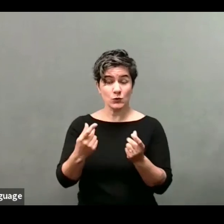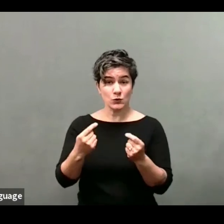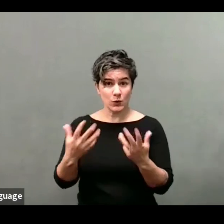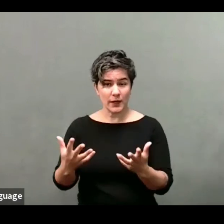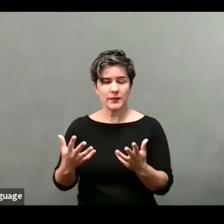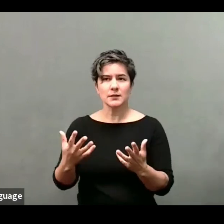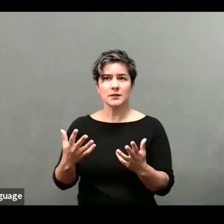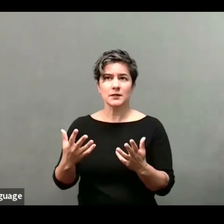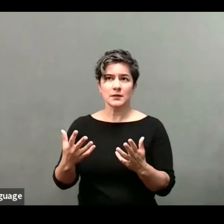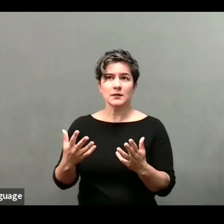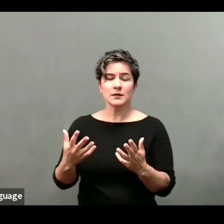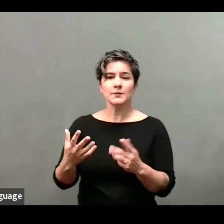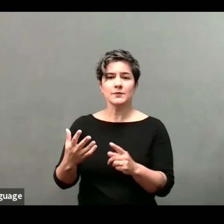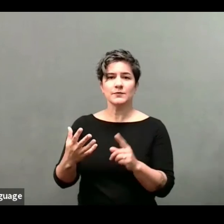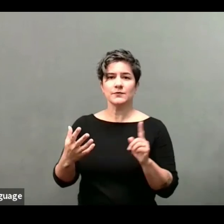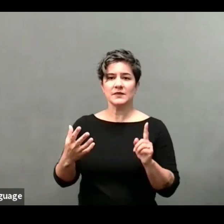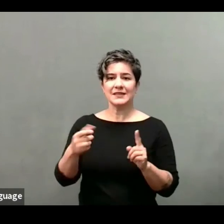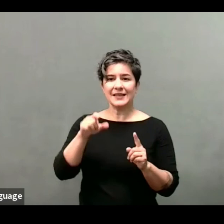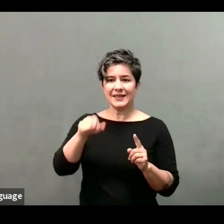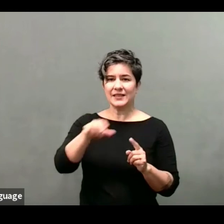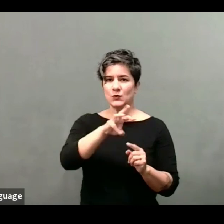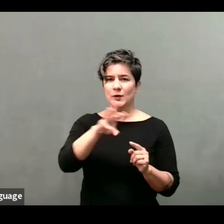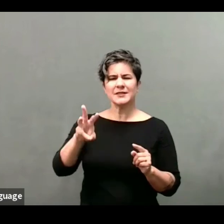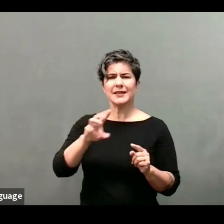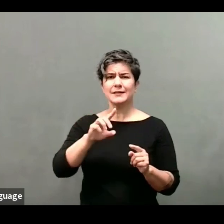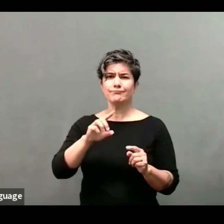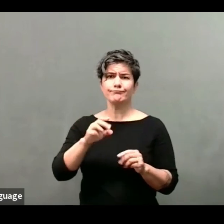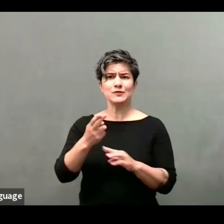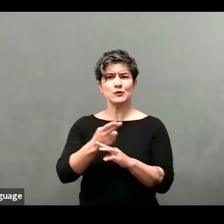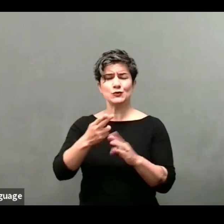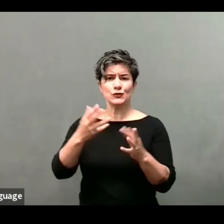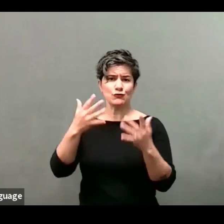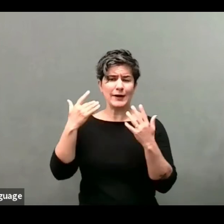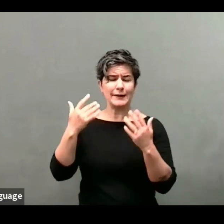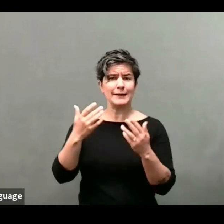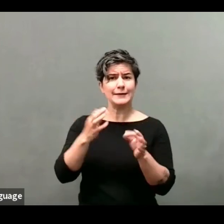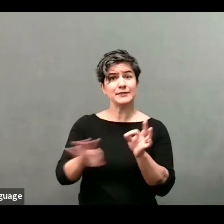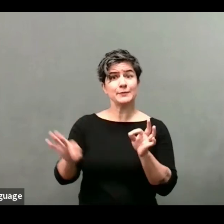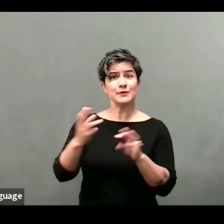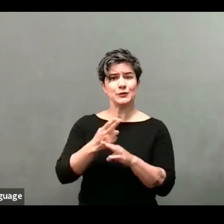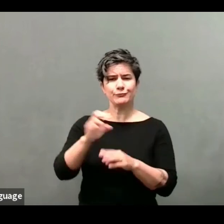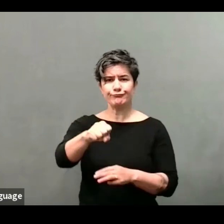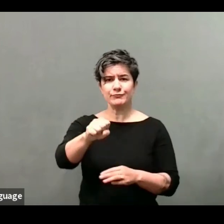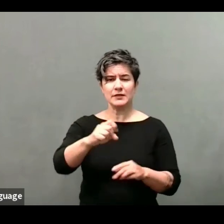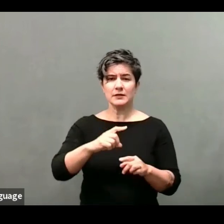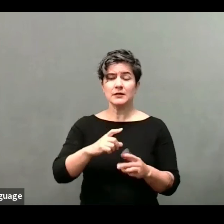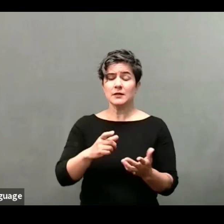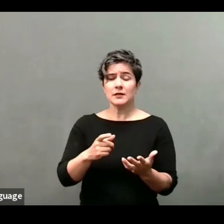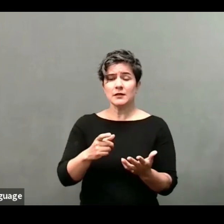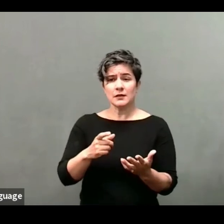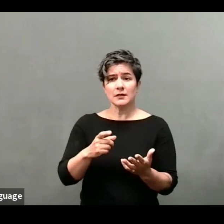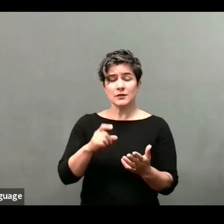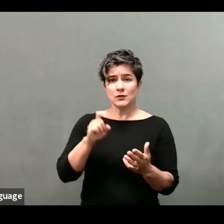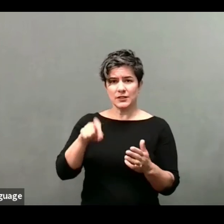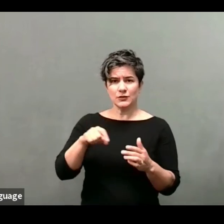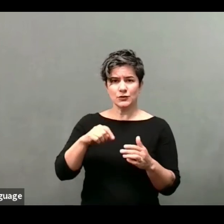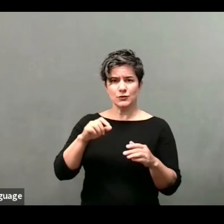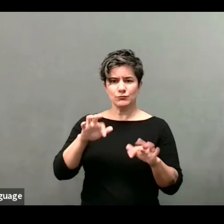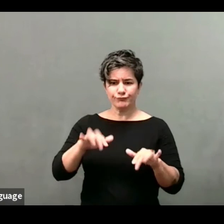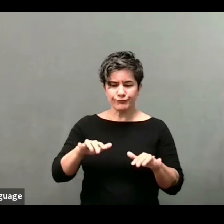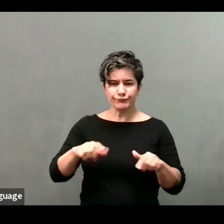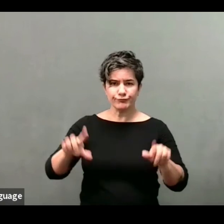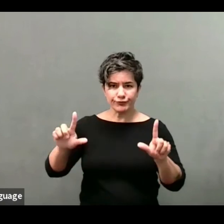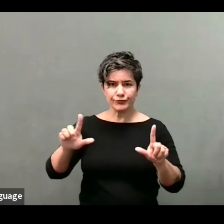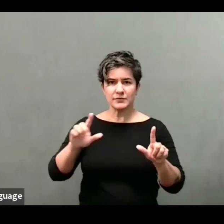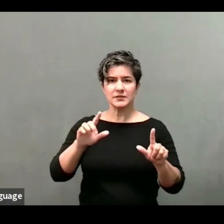SANE often, it is a very user-friendly website, in my opinion, because all you need to do is go to this